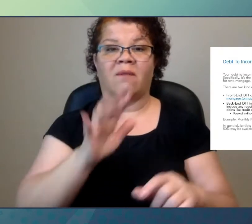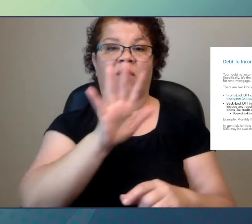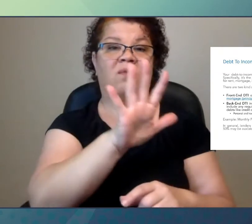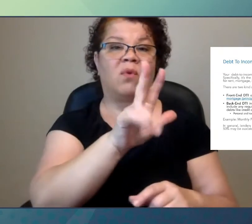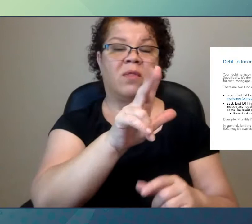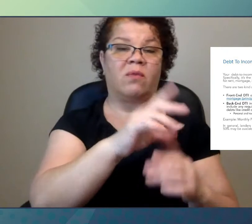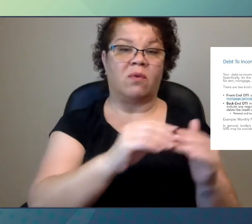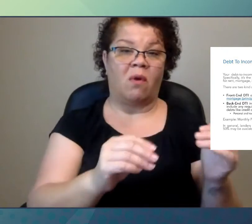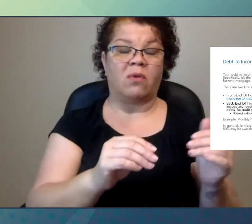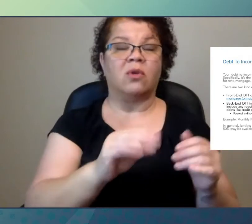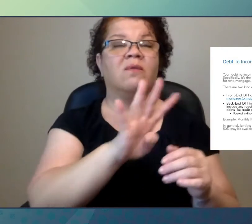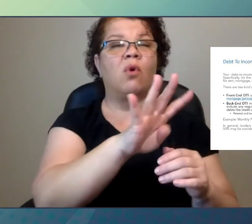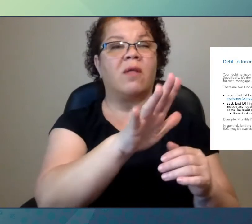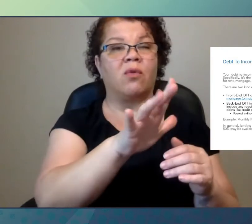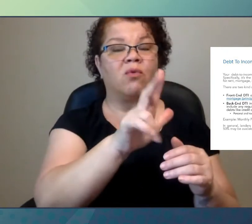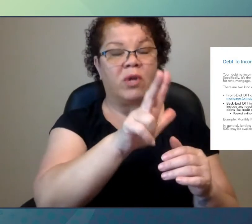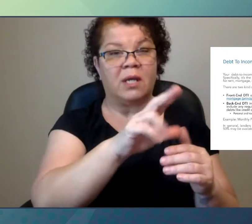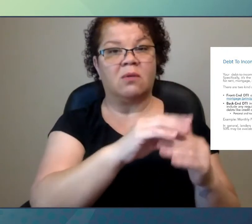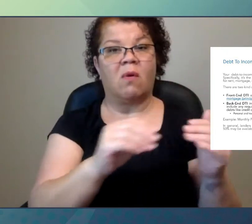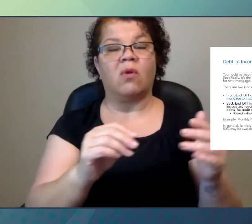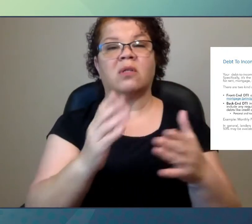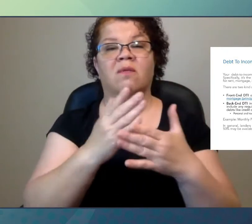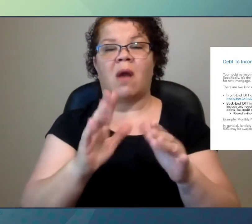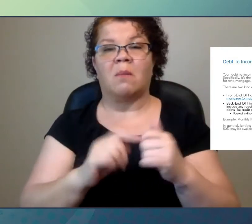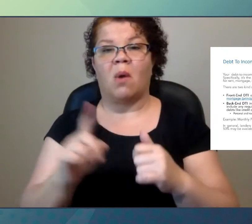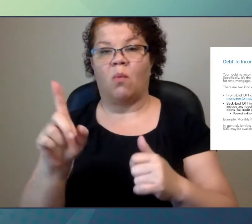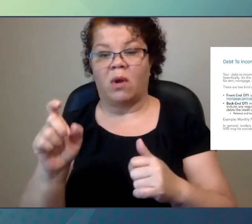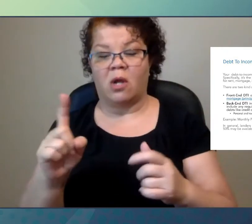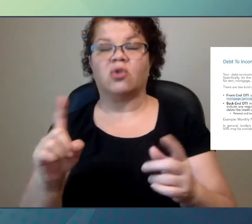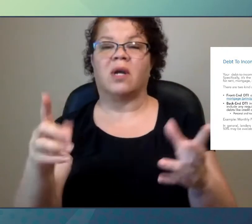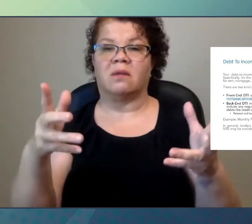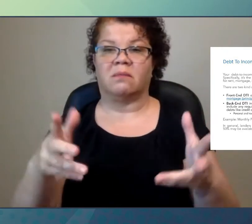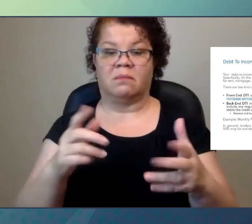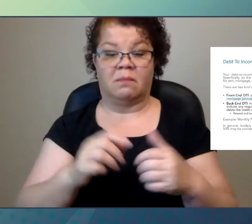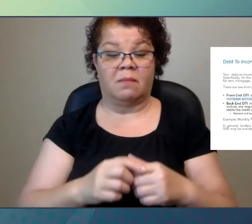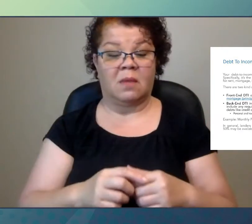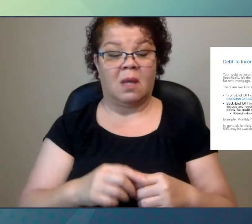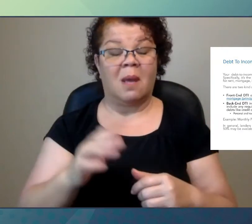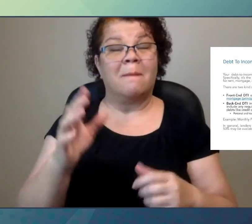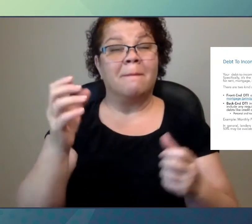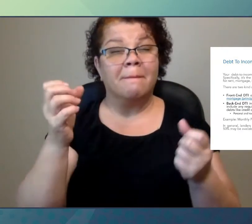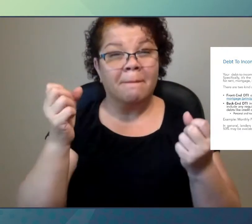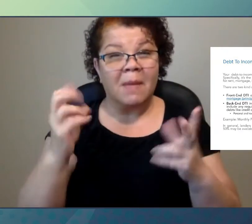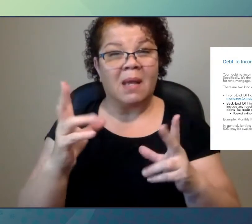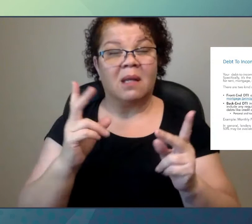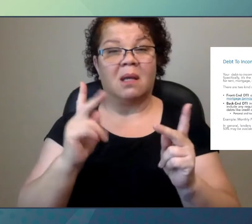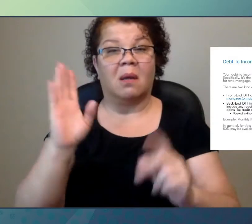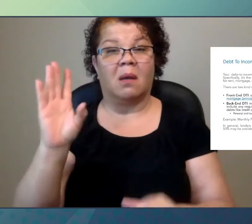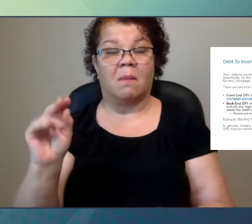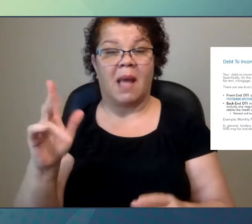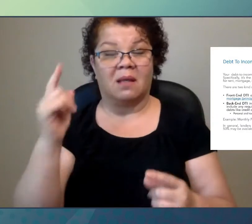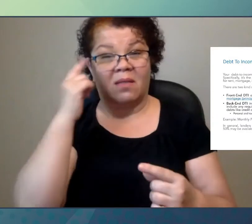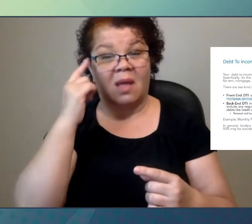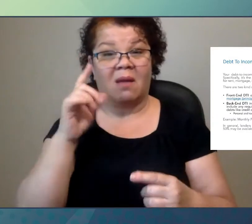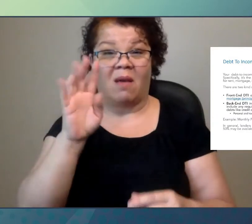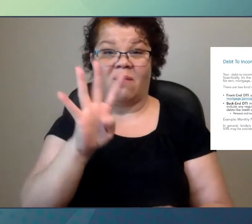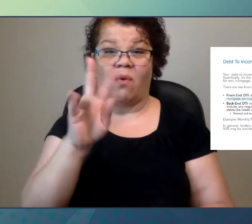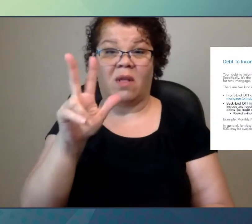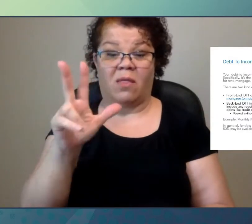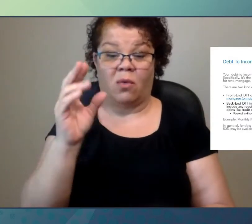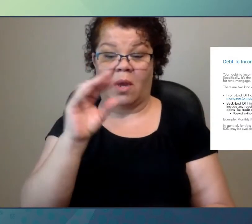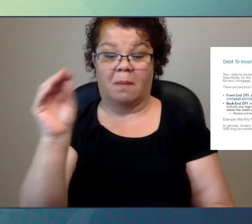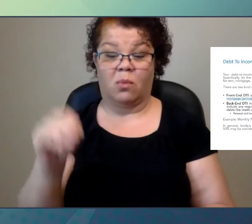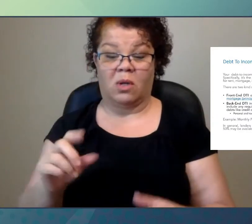43%. So in general, most lenders consider the back-end DTI ratio of 43% an